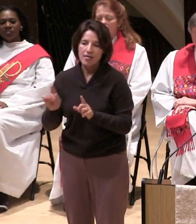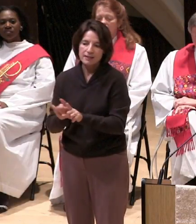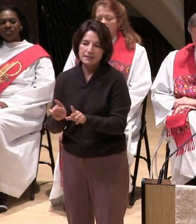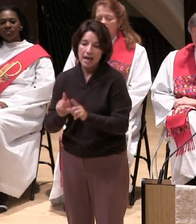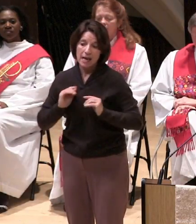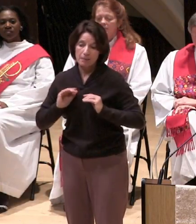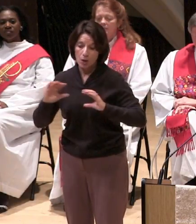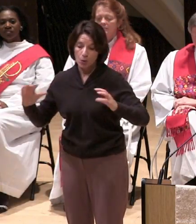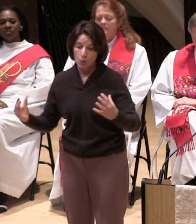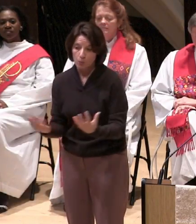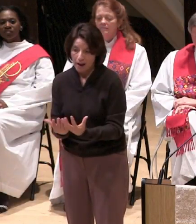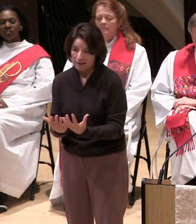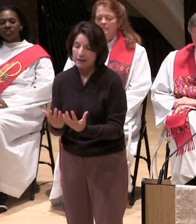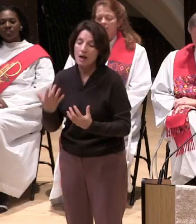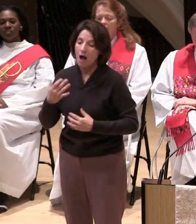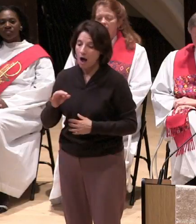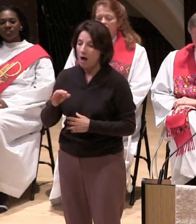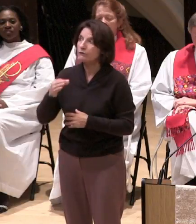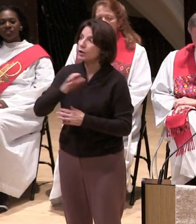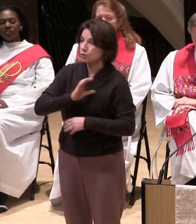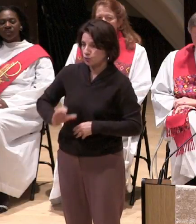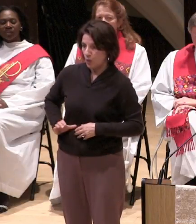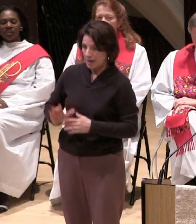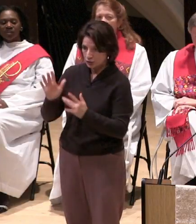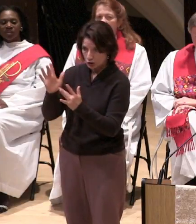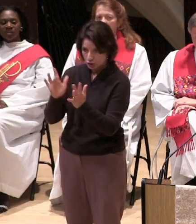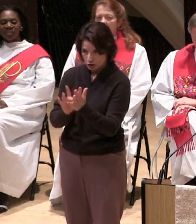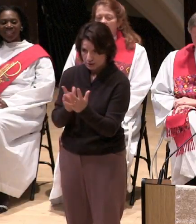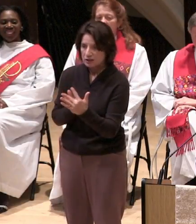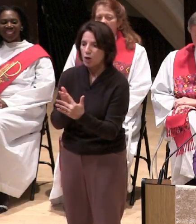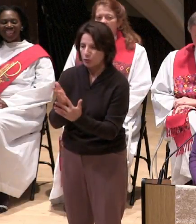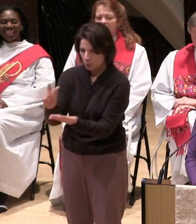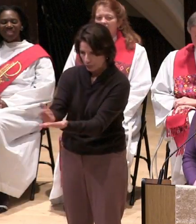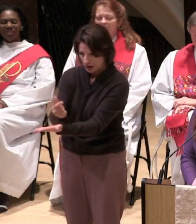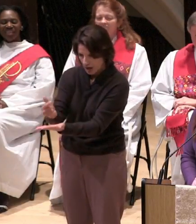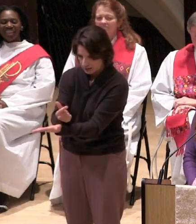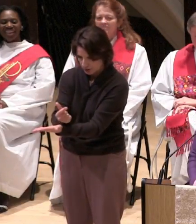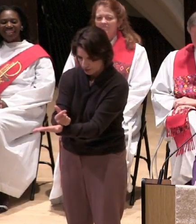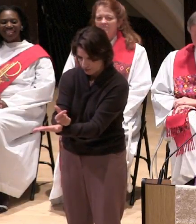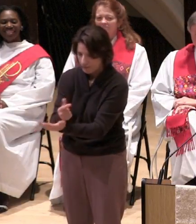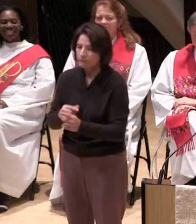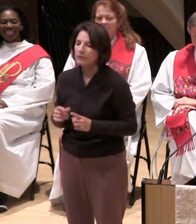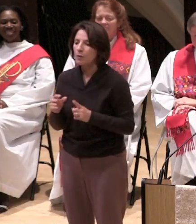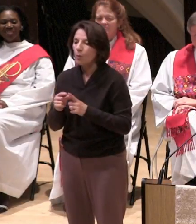the promise in Christ Jesus through the gospel, the word of God.